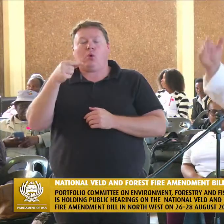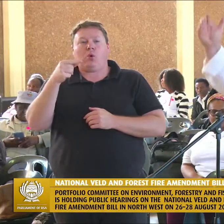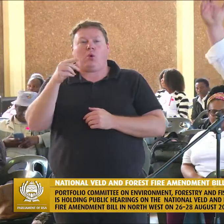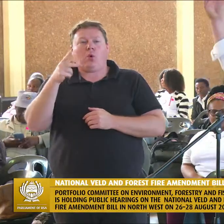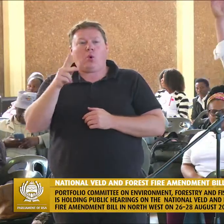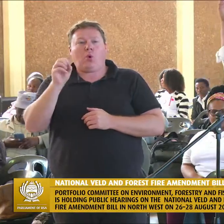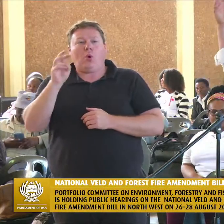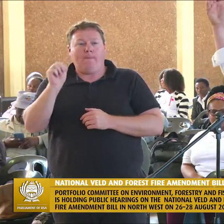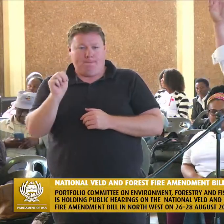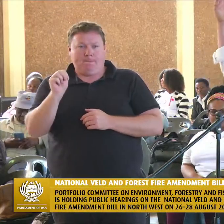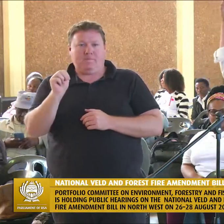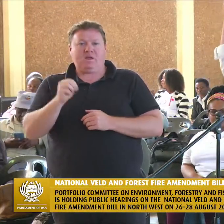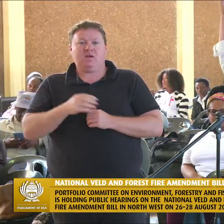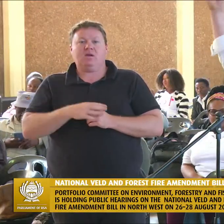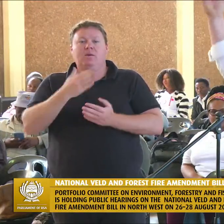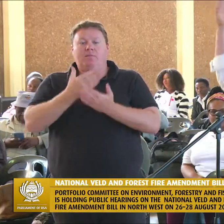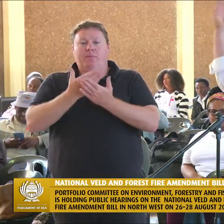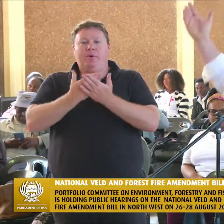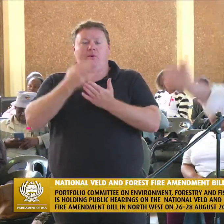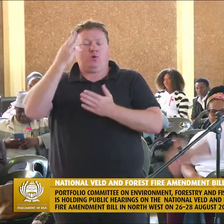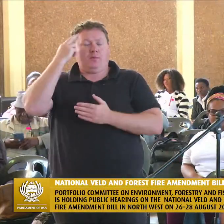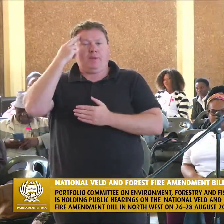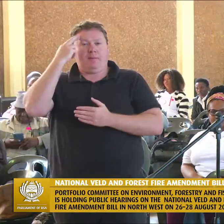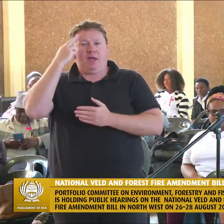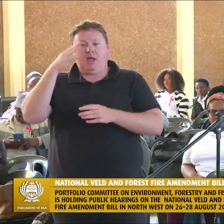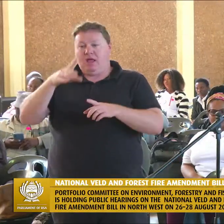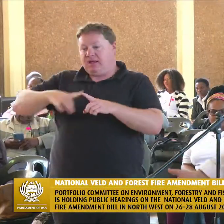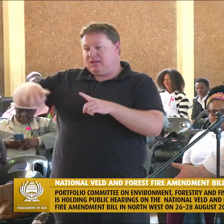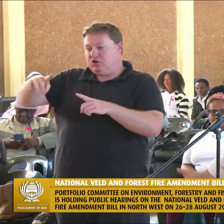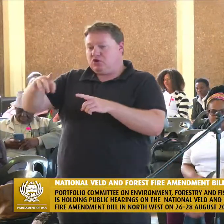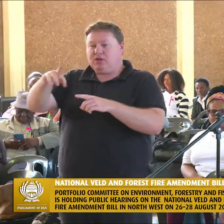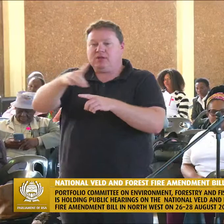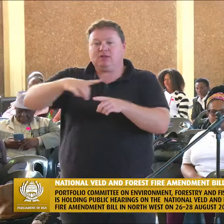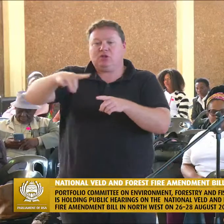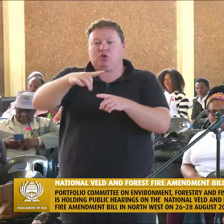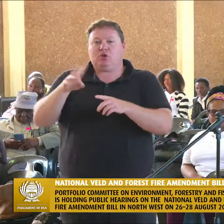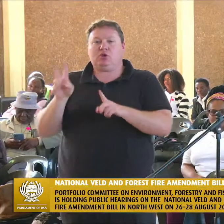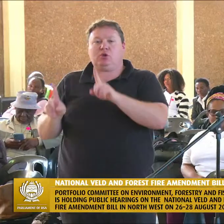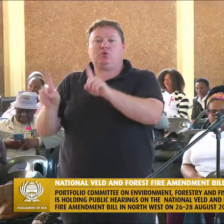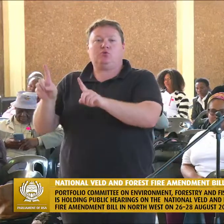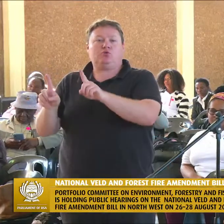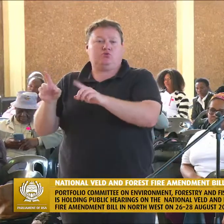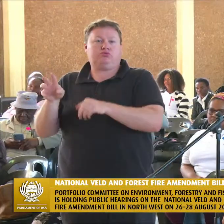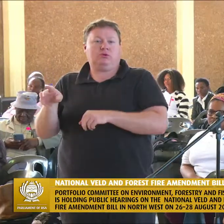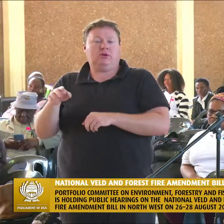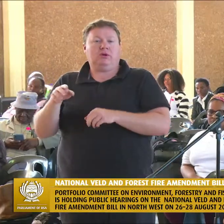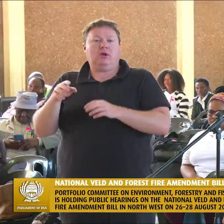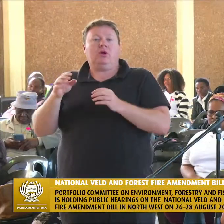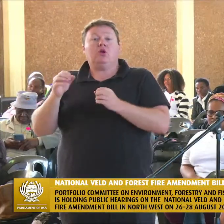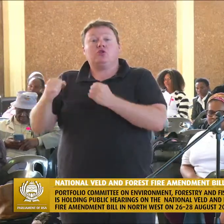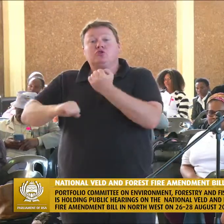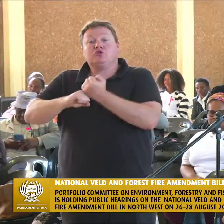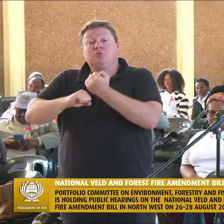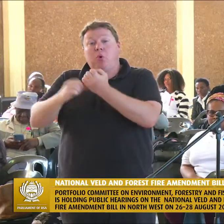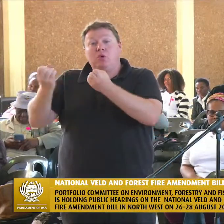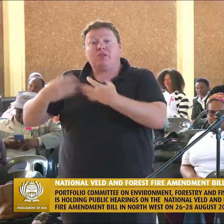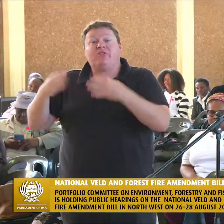as you can remember in the other two districts had zero support what it is